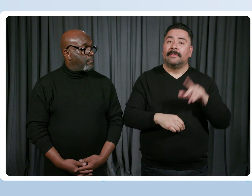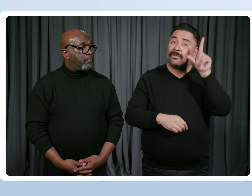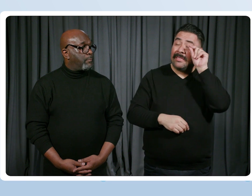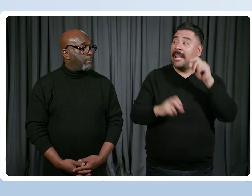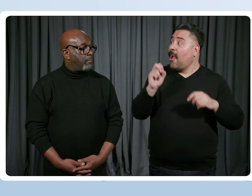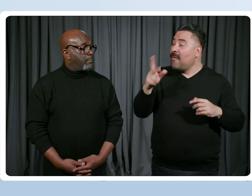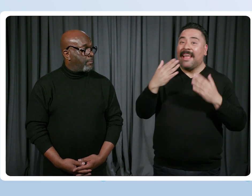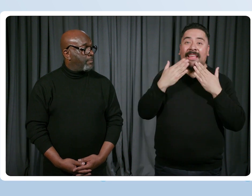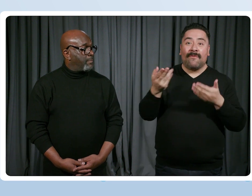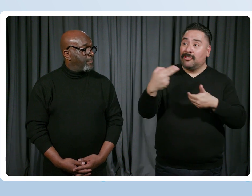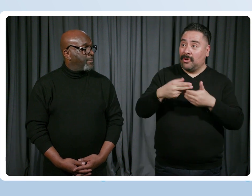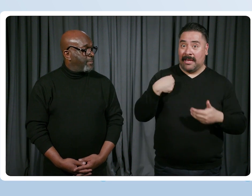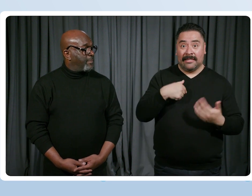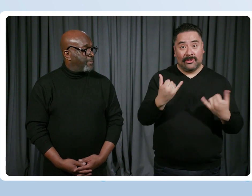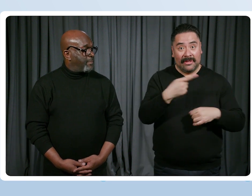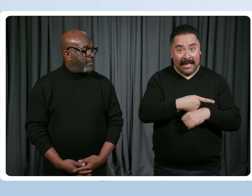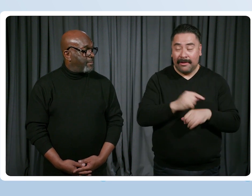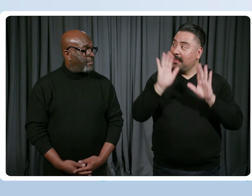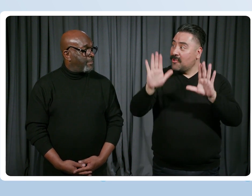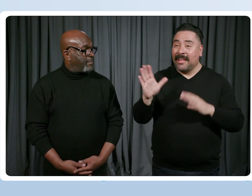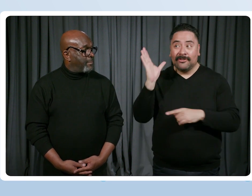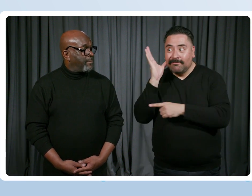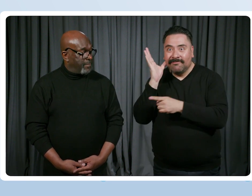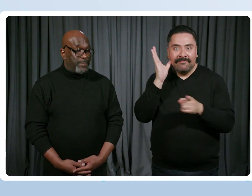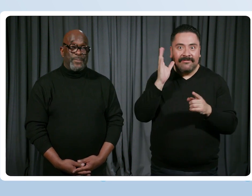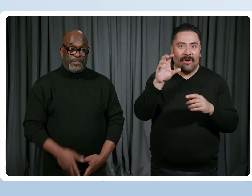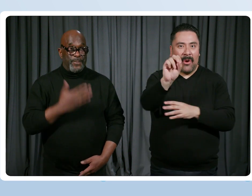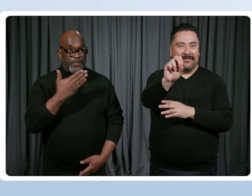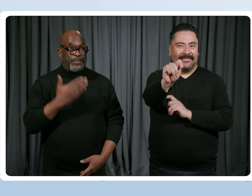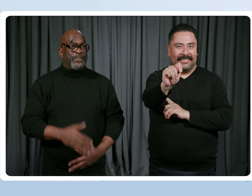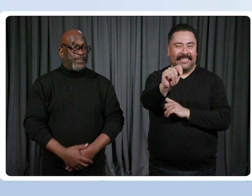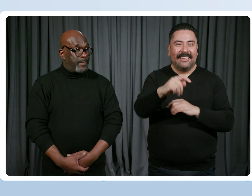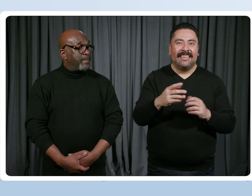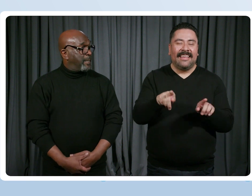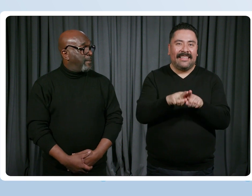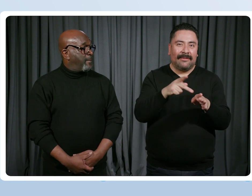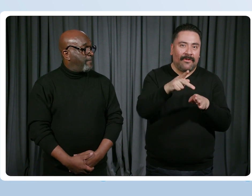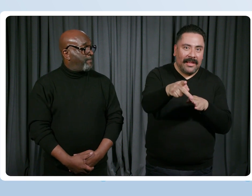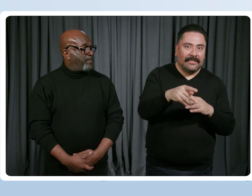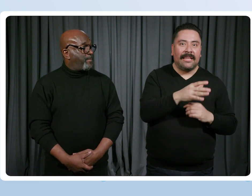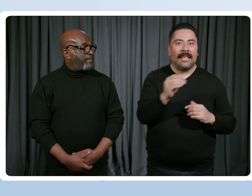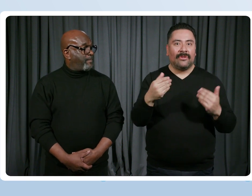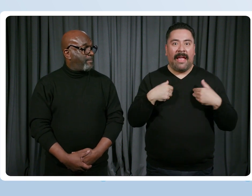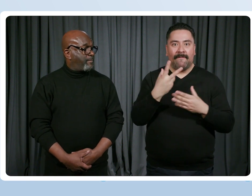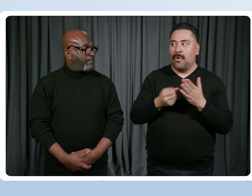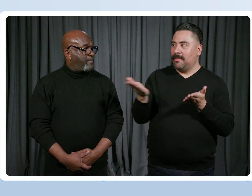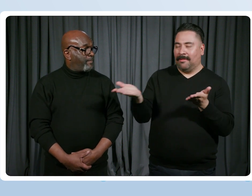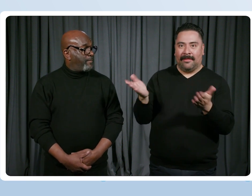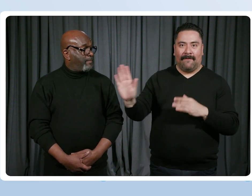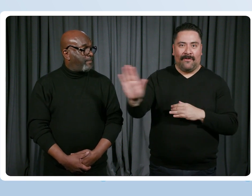Well, thank you for joining us today. It's been great to hear about occupational therapy as a profession and to have both of